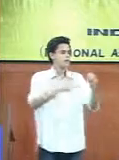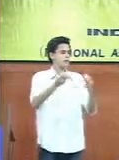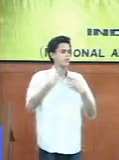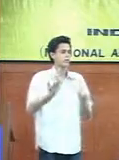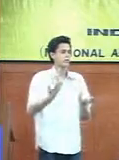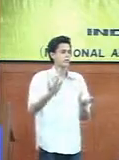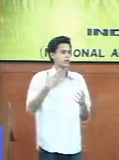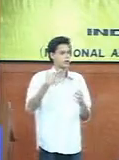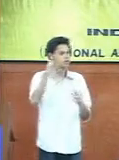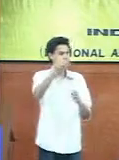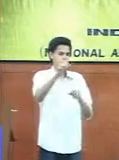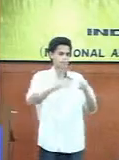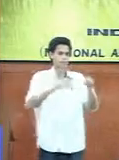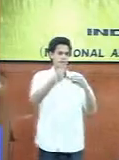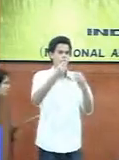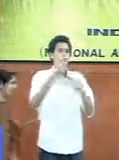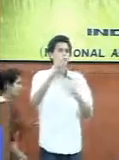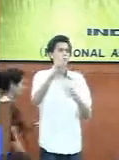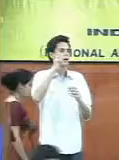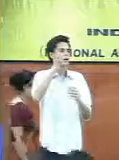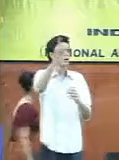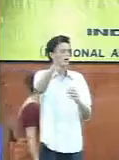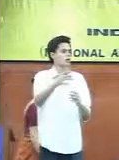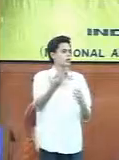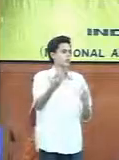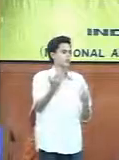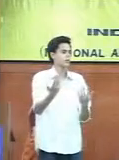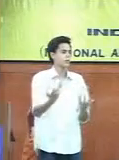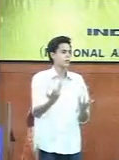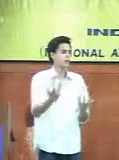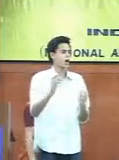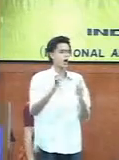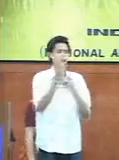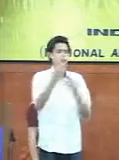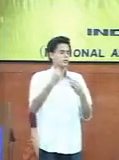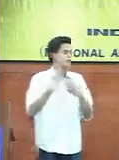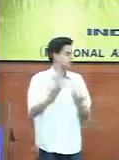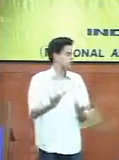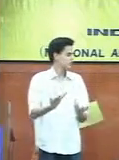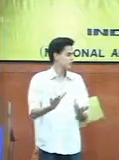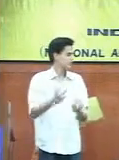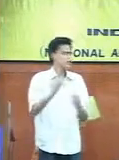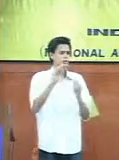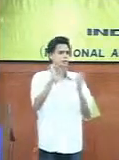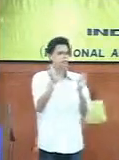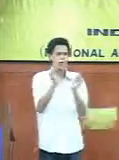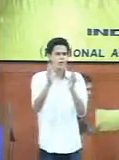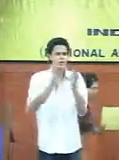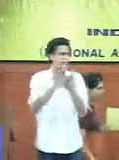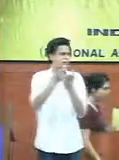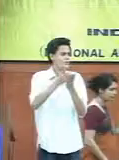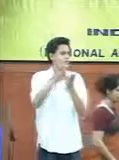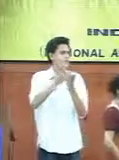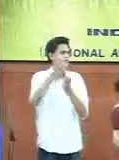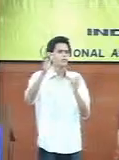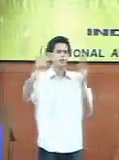certificates when people go to get them, to actually avail of the opportunity, particularly in small rural areas and so